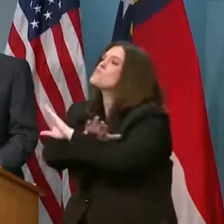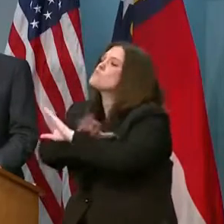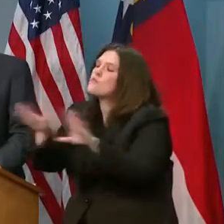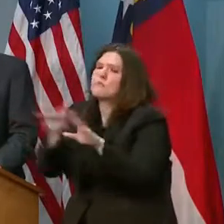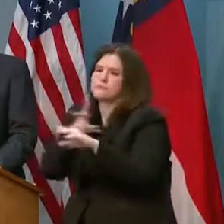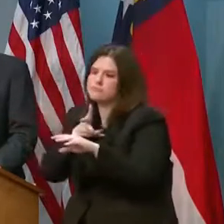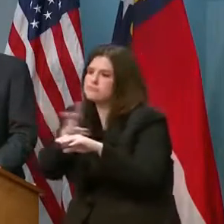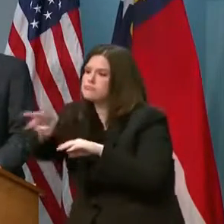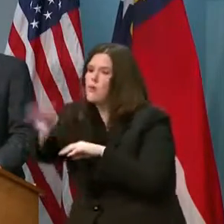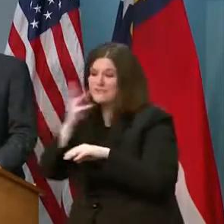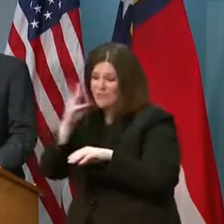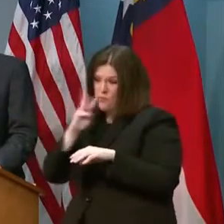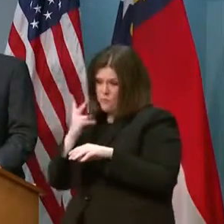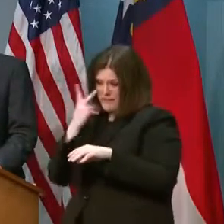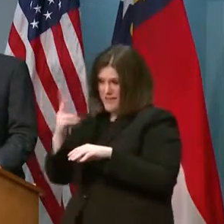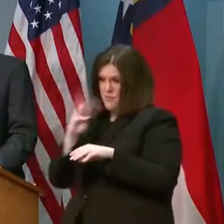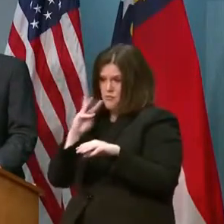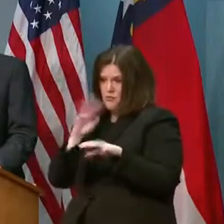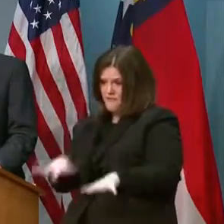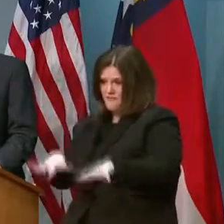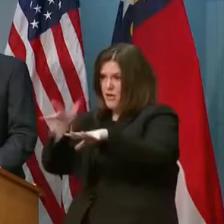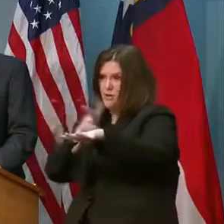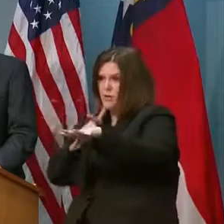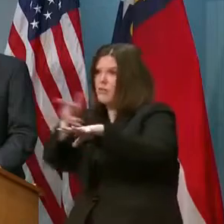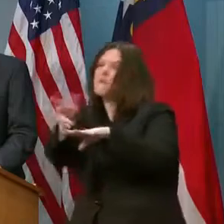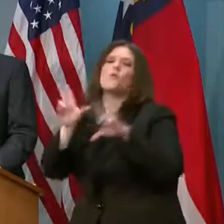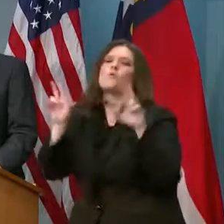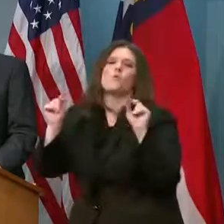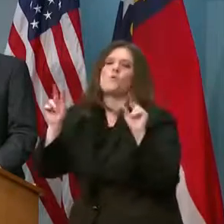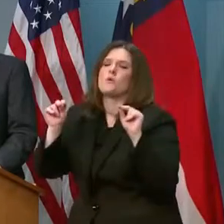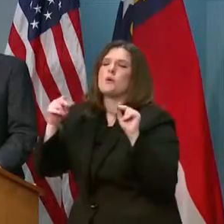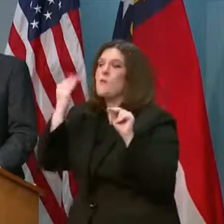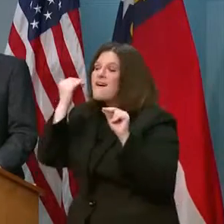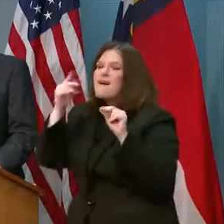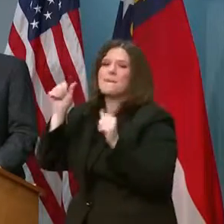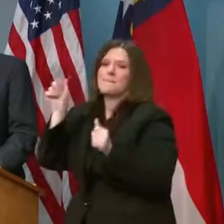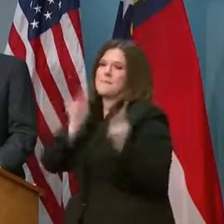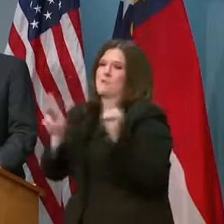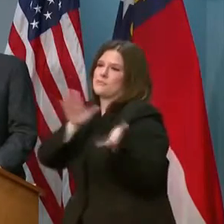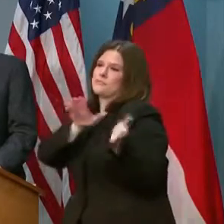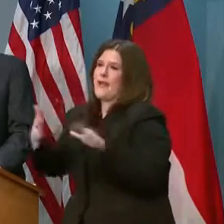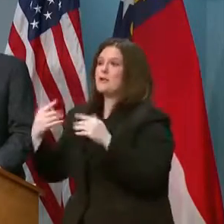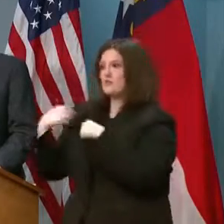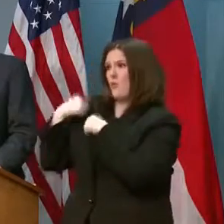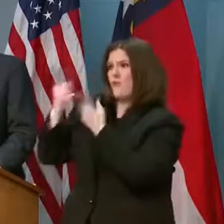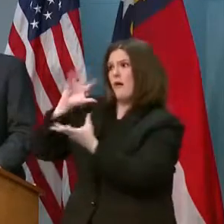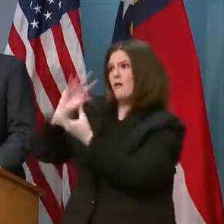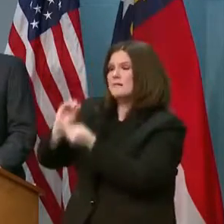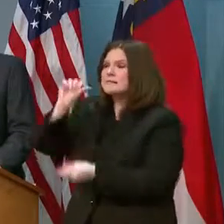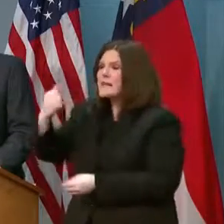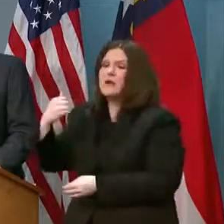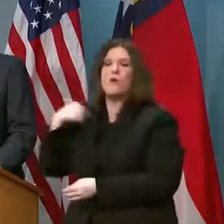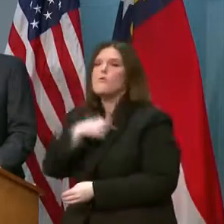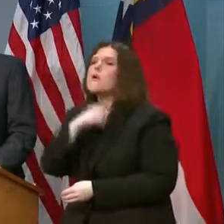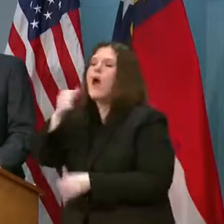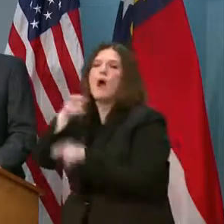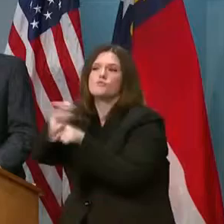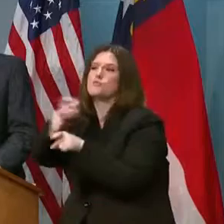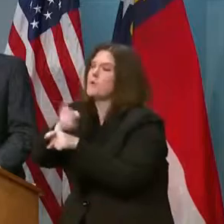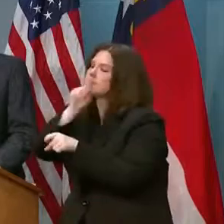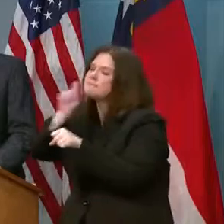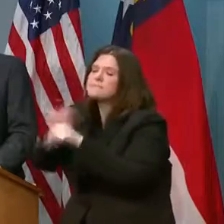water. We've had over 10 people killed as a result of that. We're not messing around, and we do not want to put